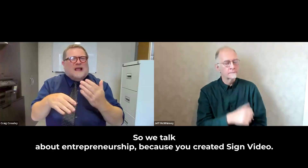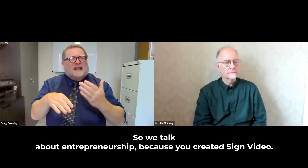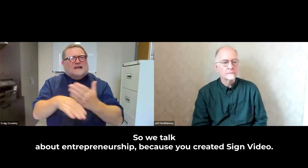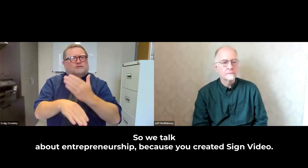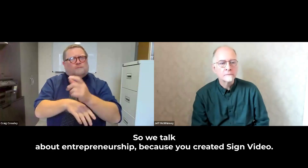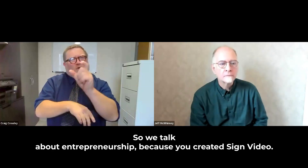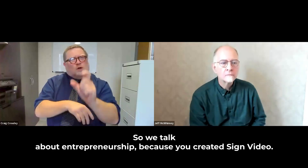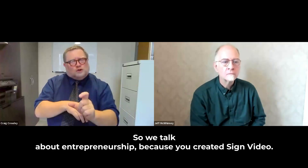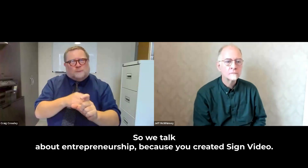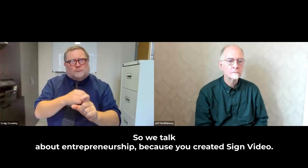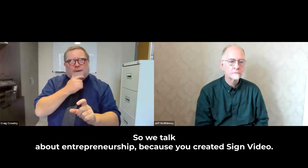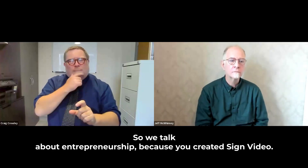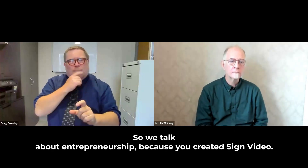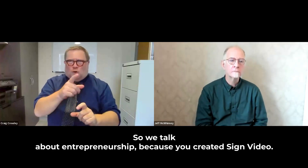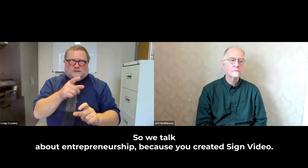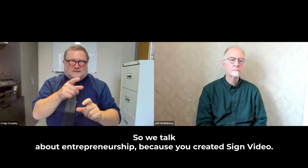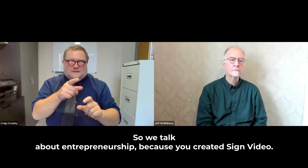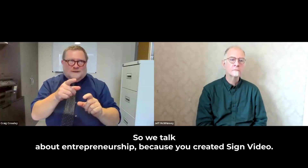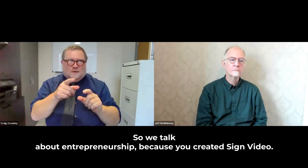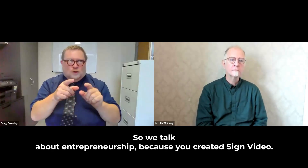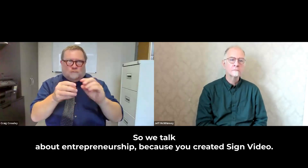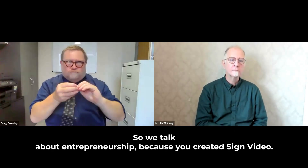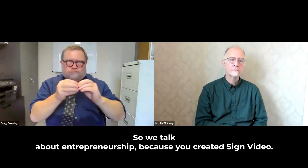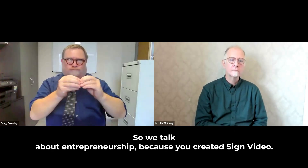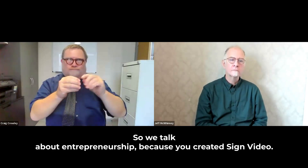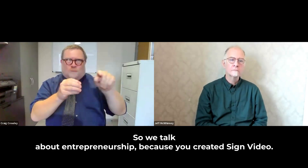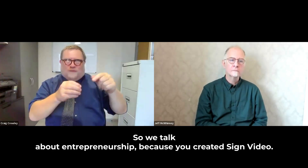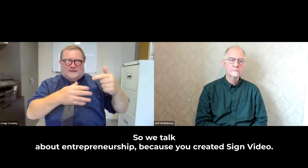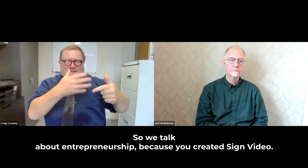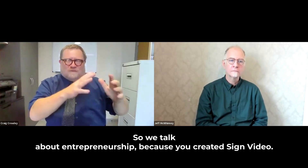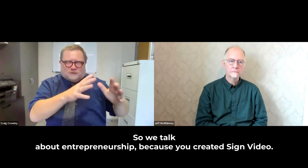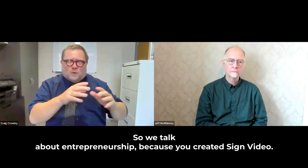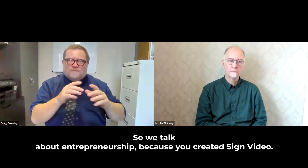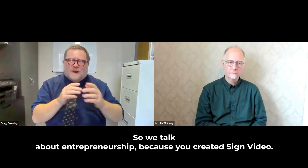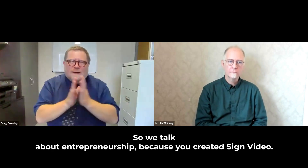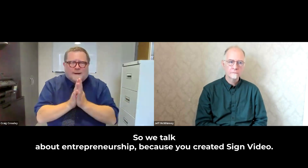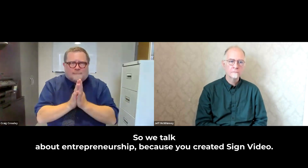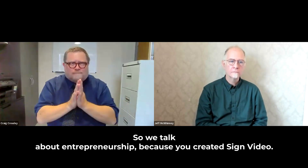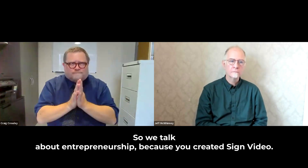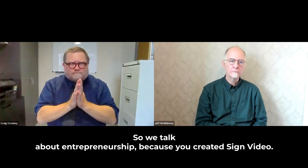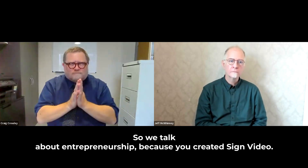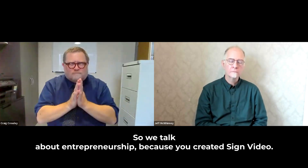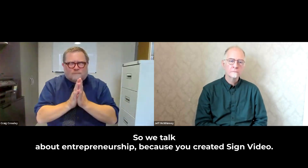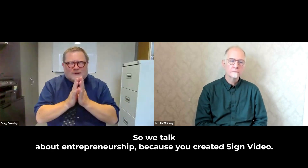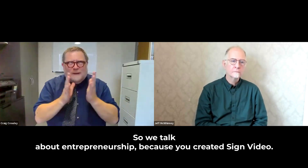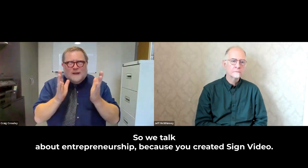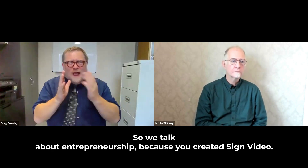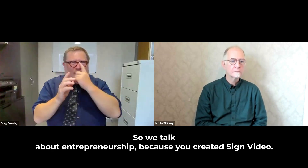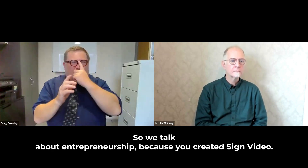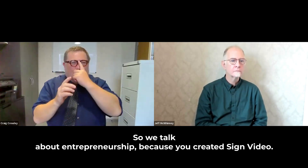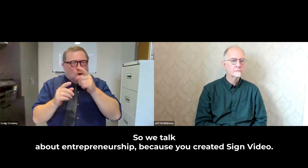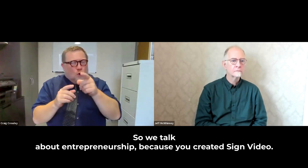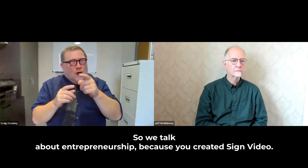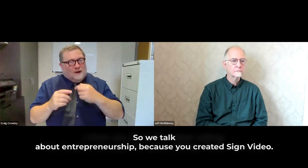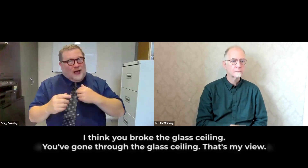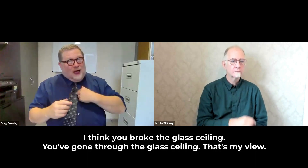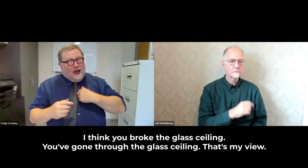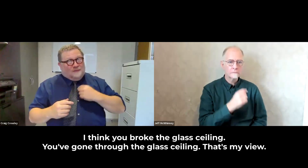When we're talking about entrepreneurship, because obviously we've got signed video